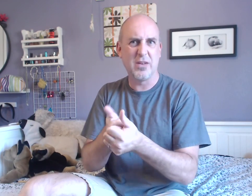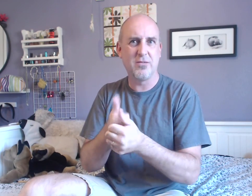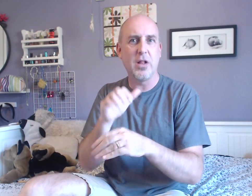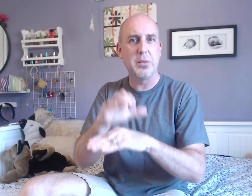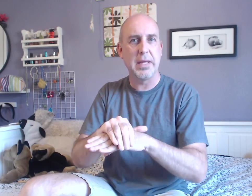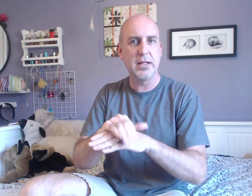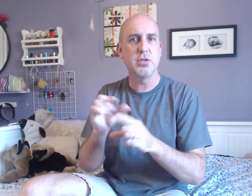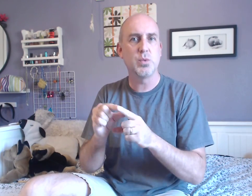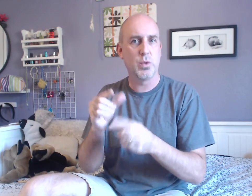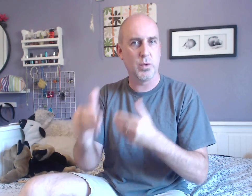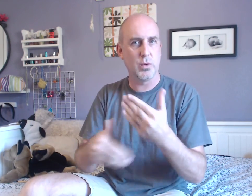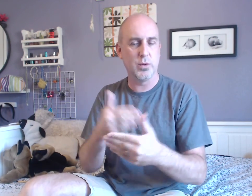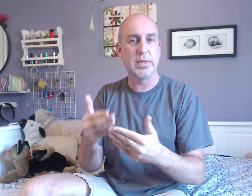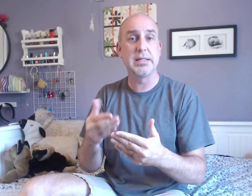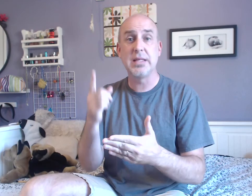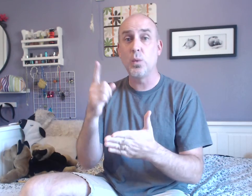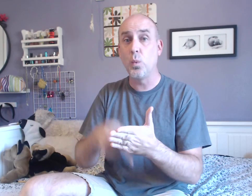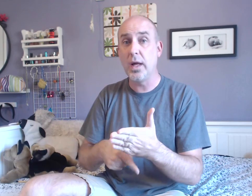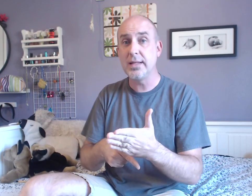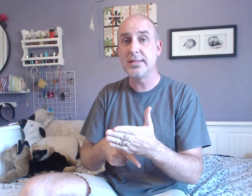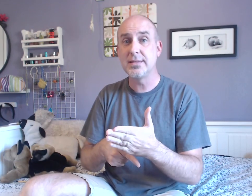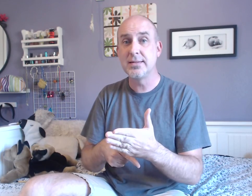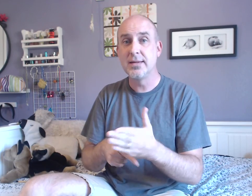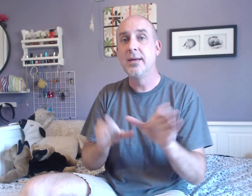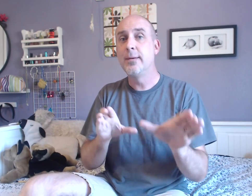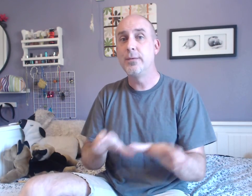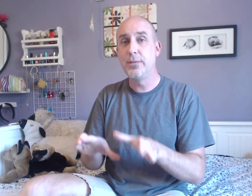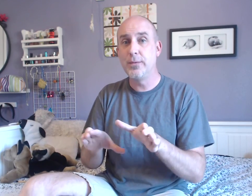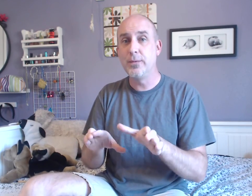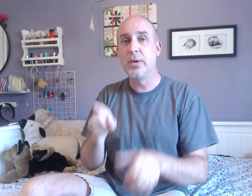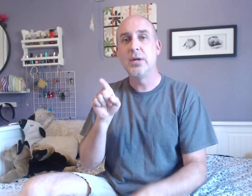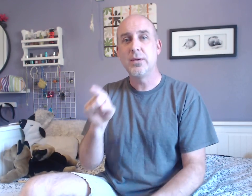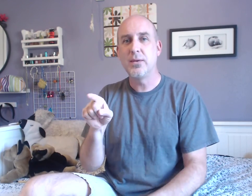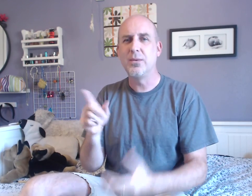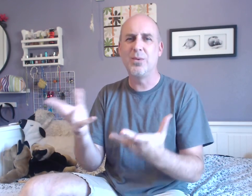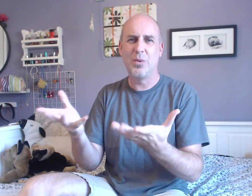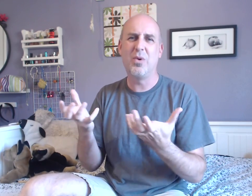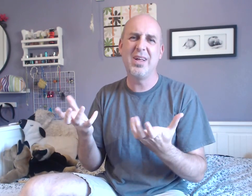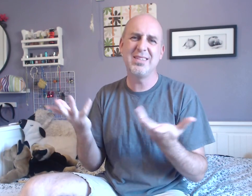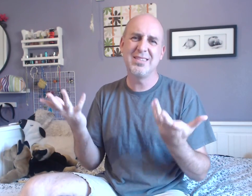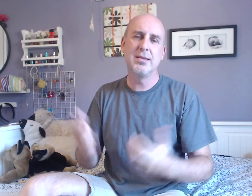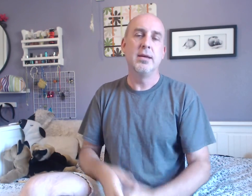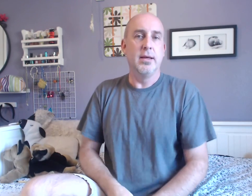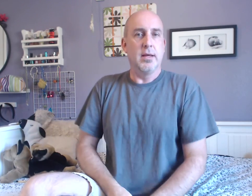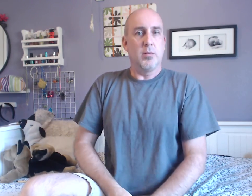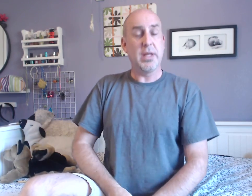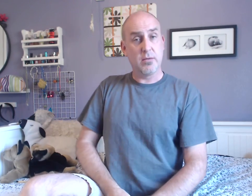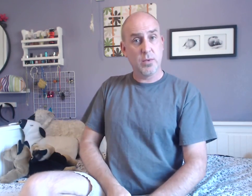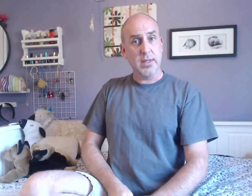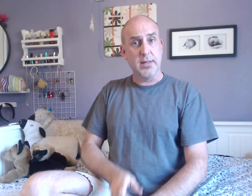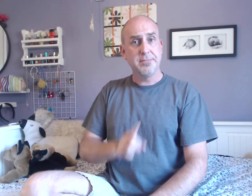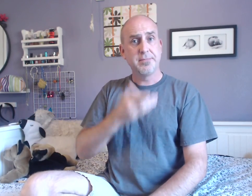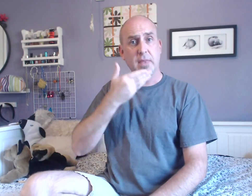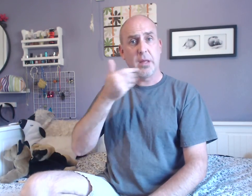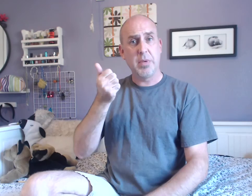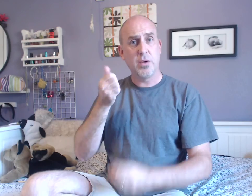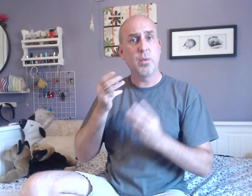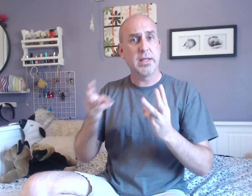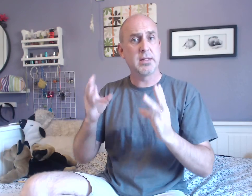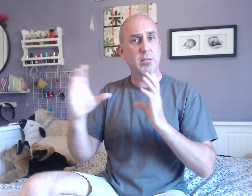follow English word order. We could say, what do you want? But really, a better way to